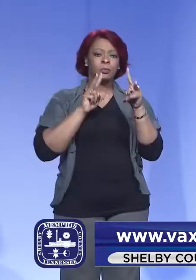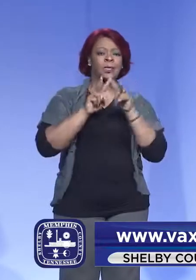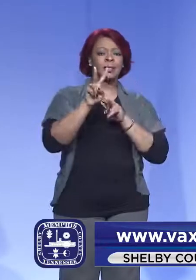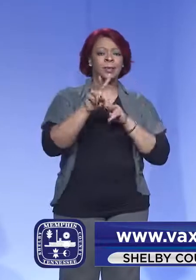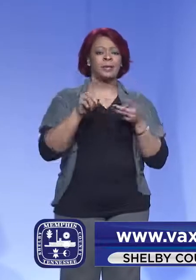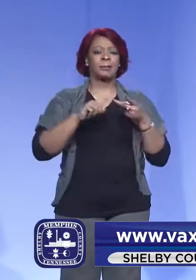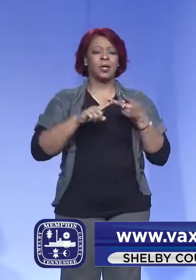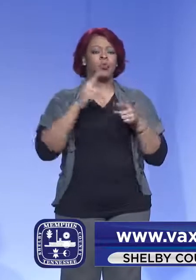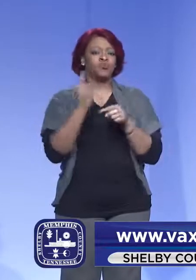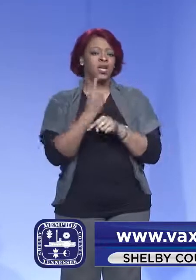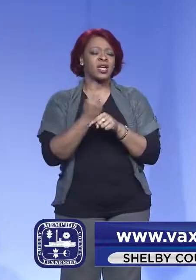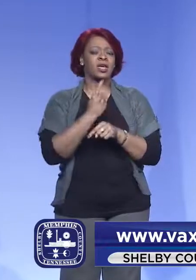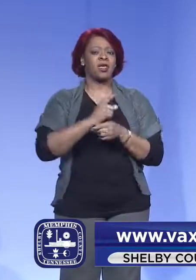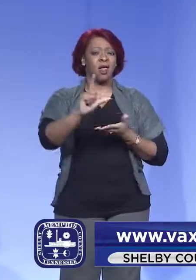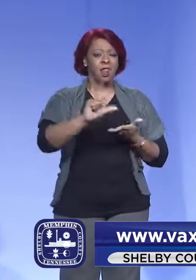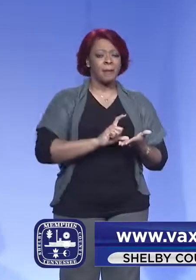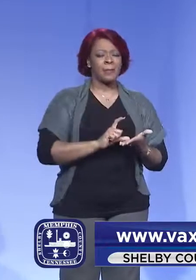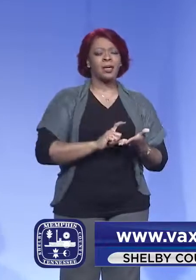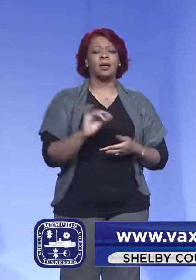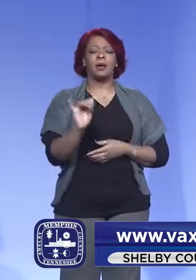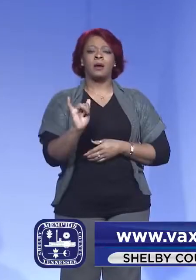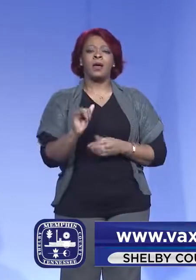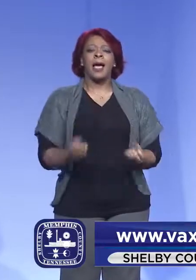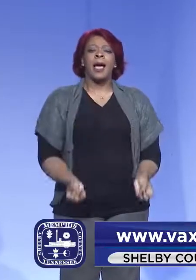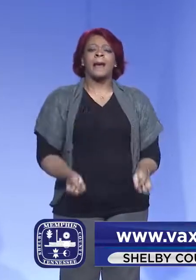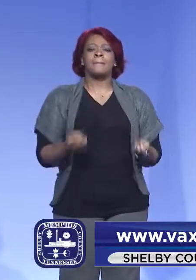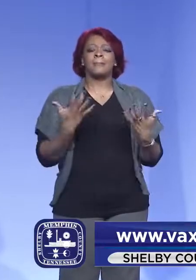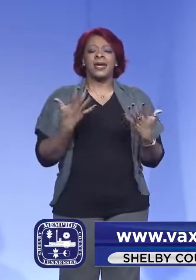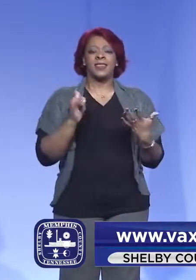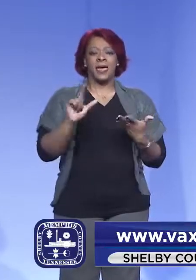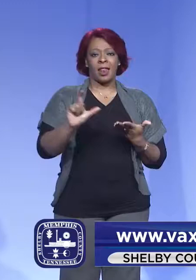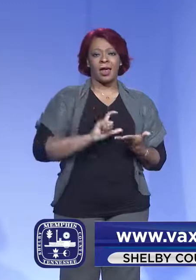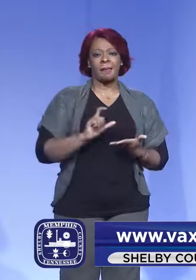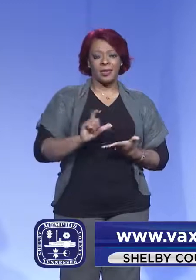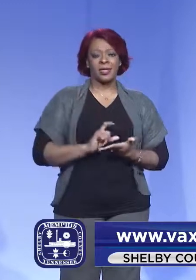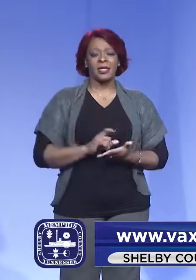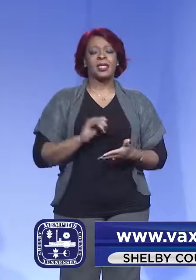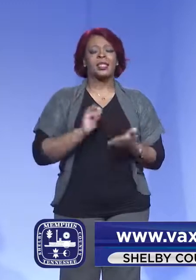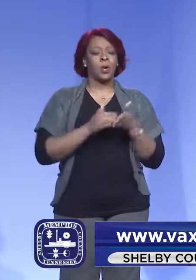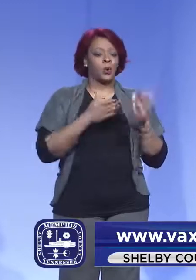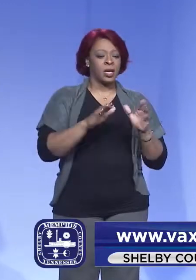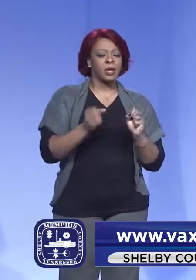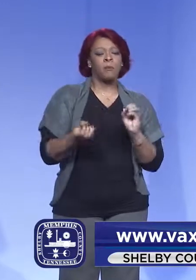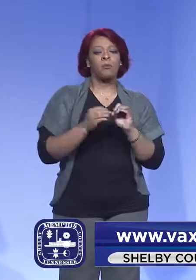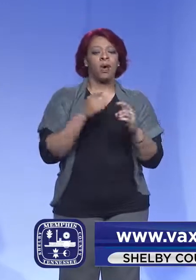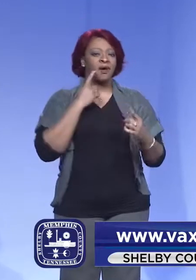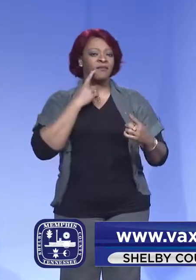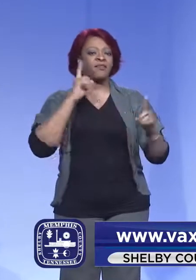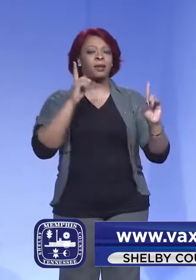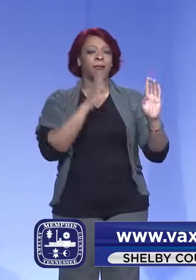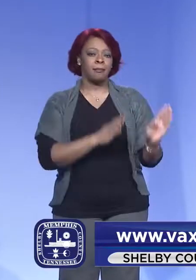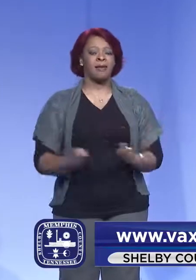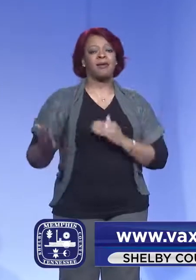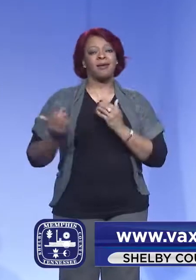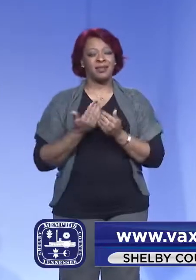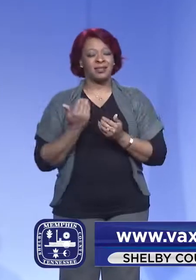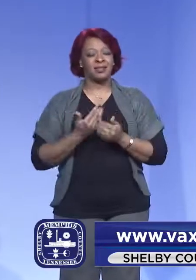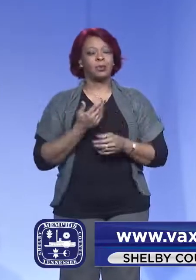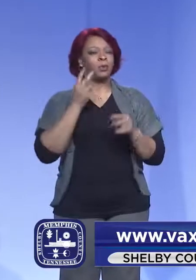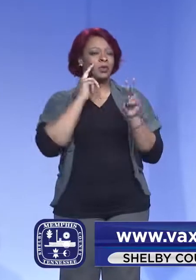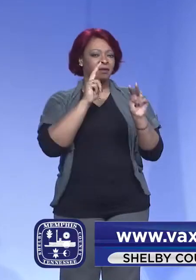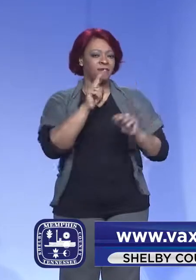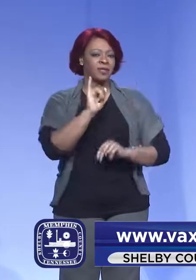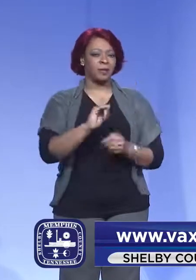regular allotment, but also the amount of that allotment, and that way they can more effectively plan. So we're looking forward to